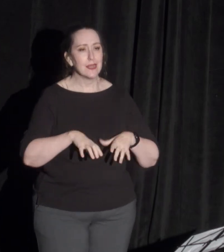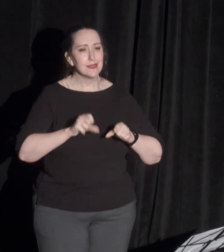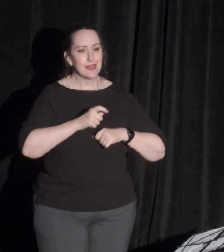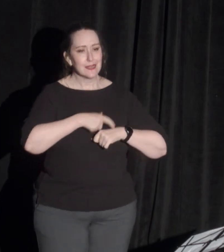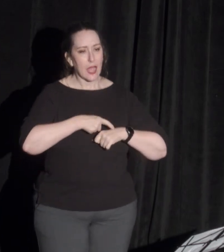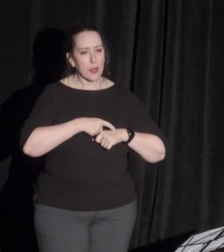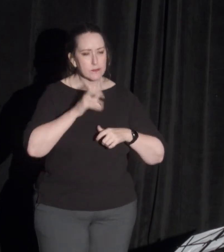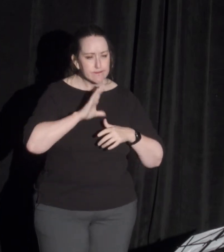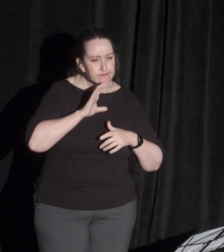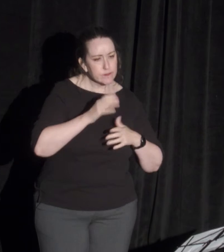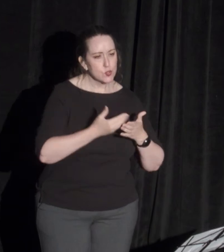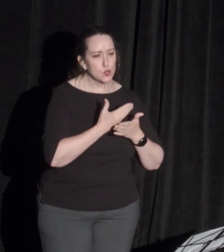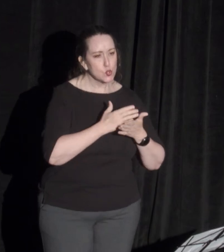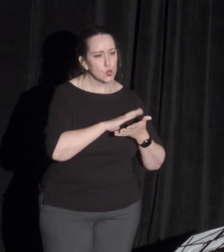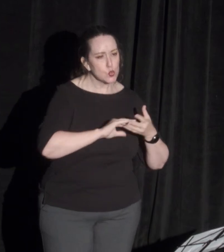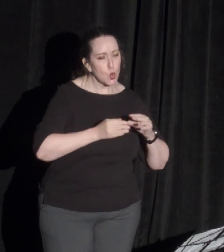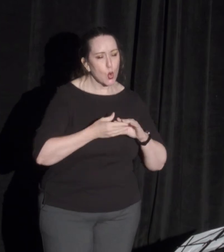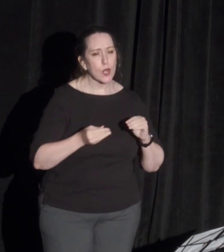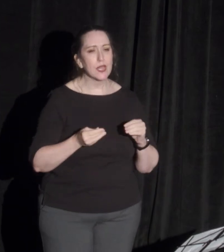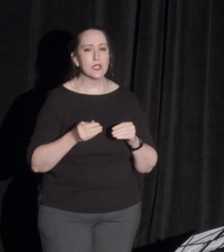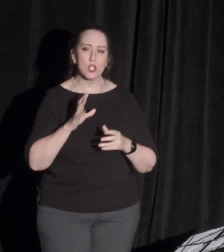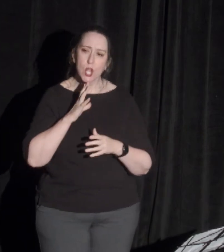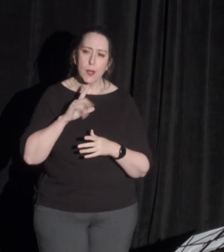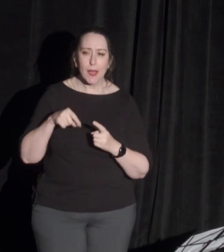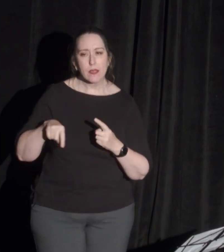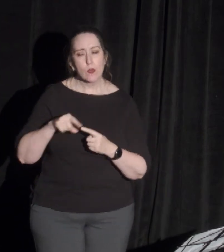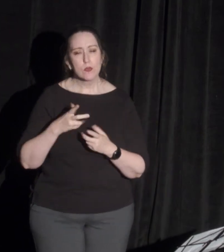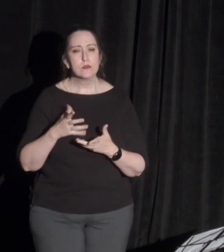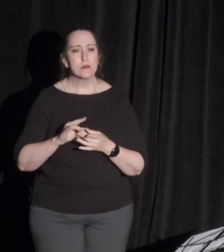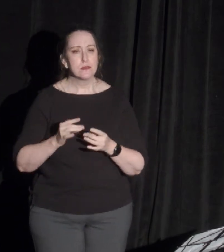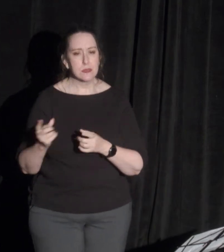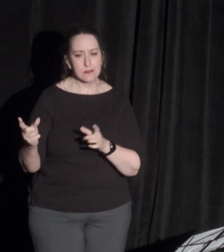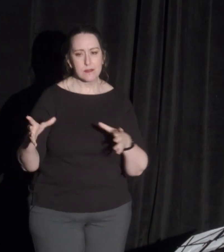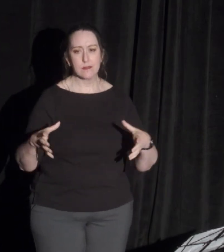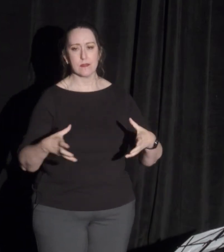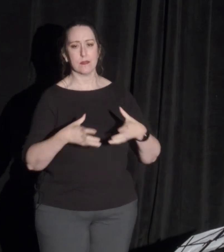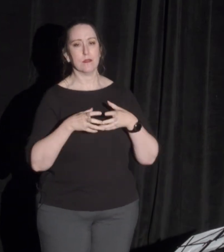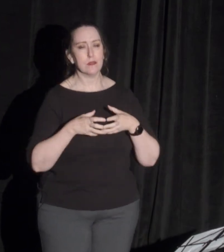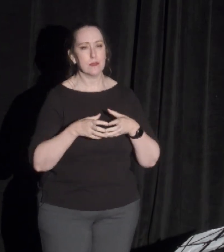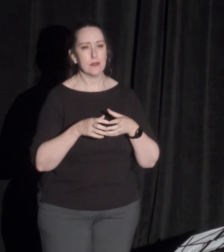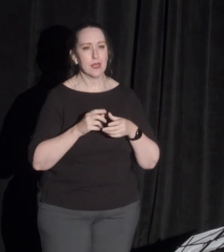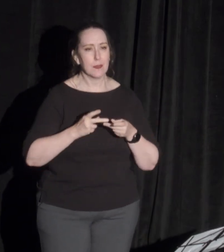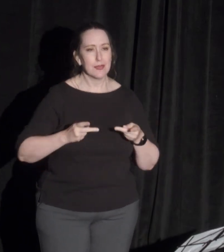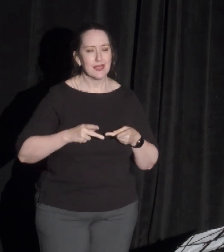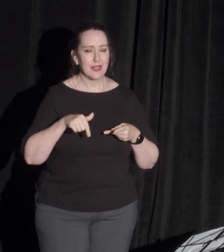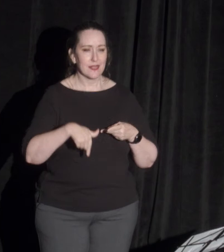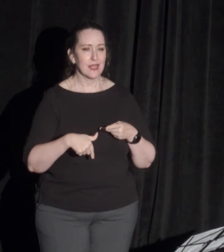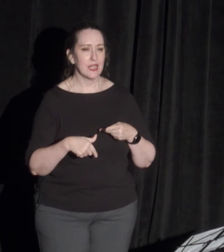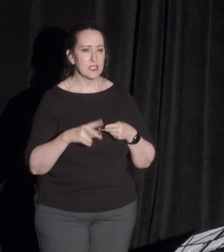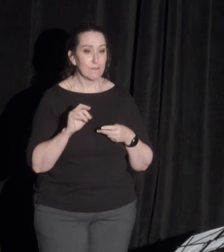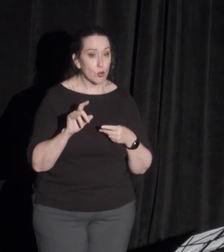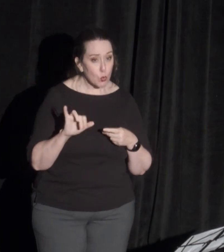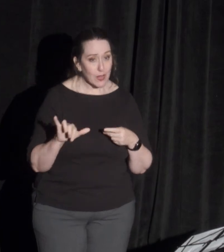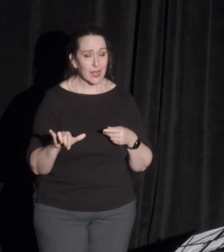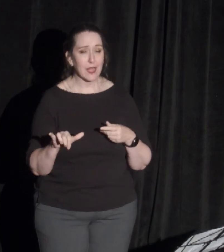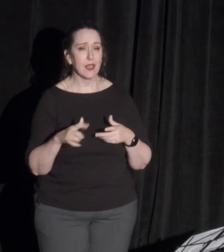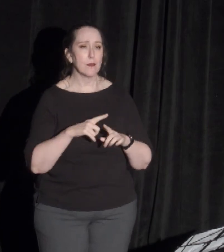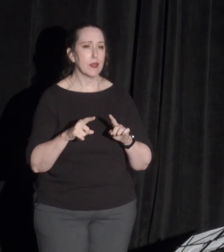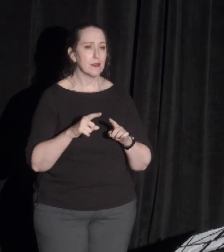new stories and to talk about them and come together in spaces like these, virtually sometimes, but it's way more fun when it's in